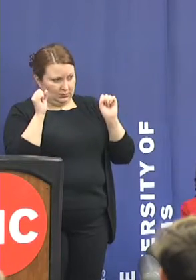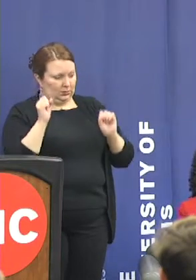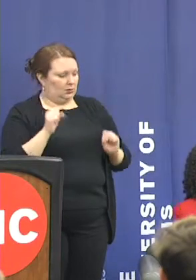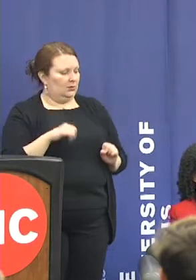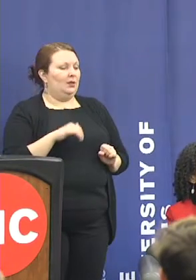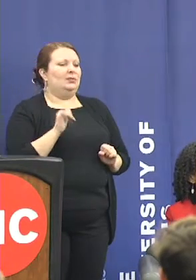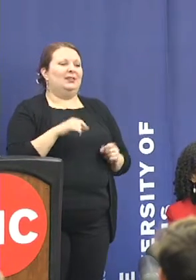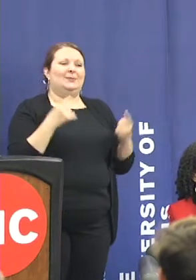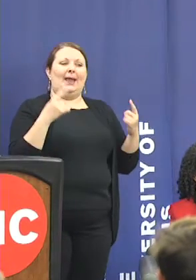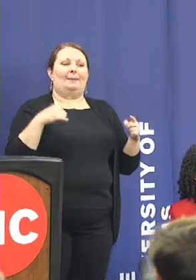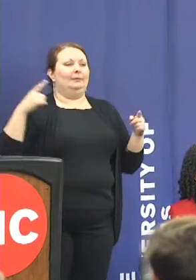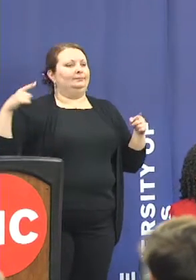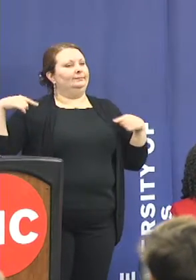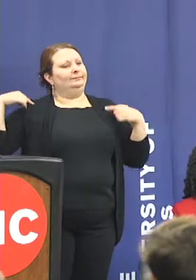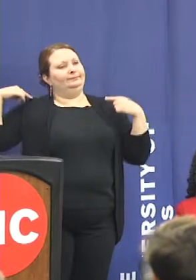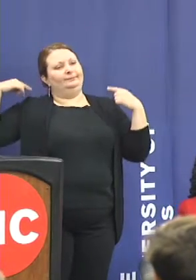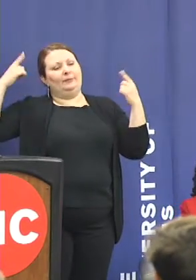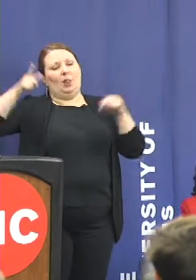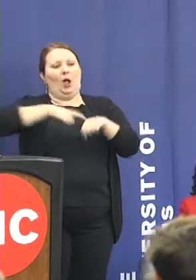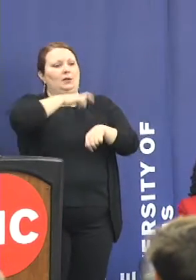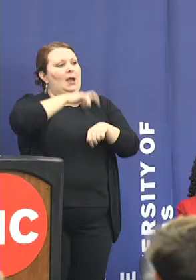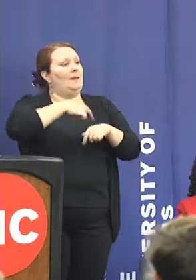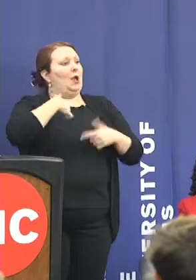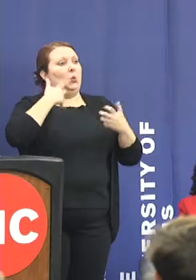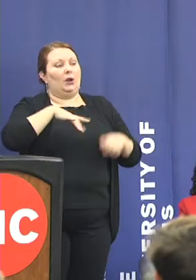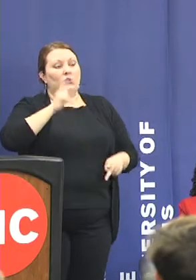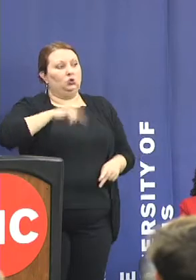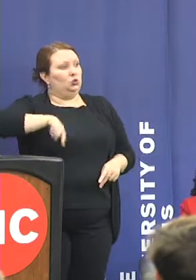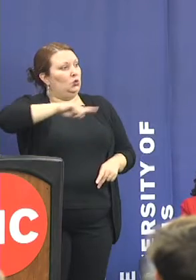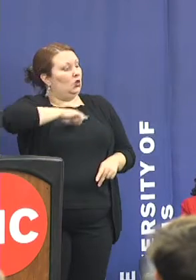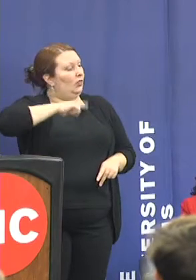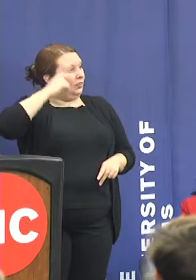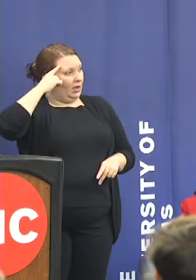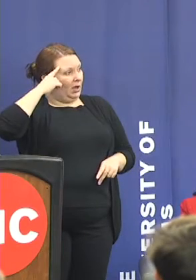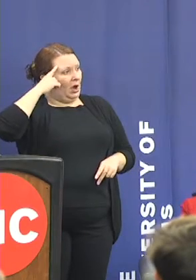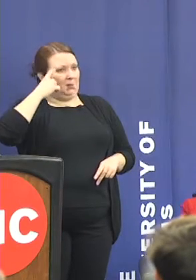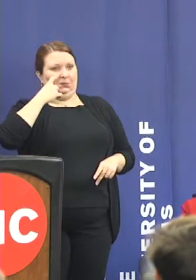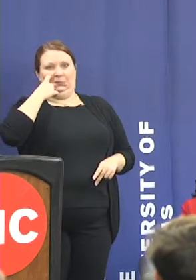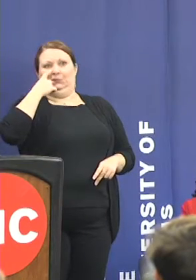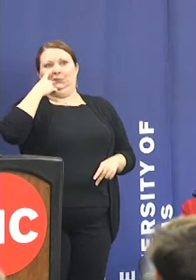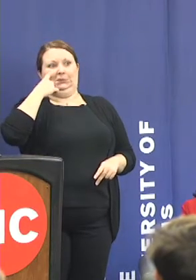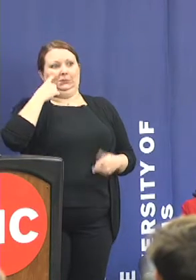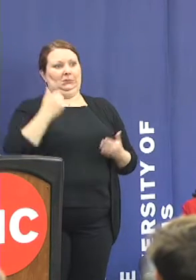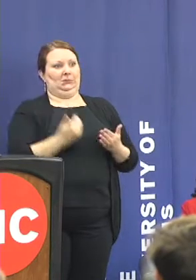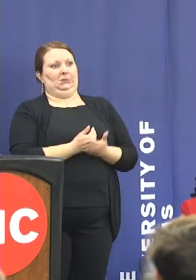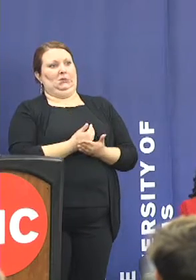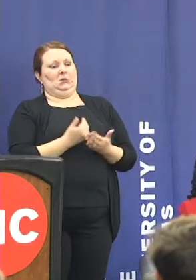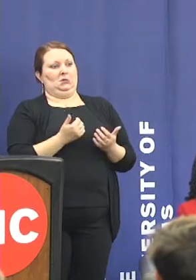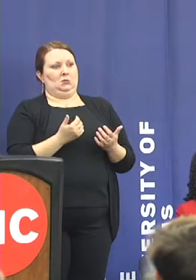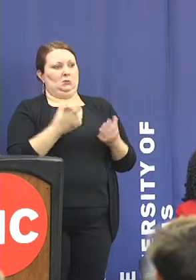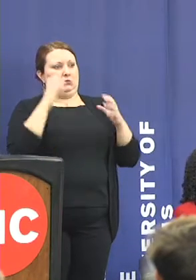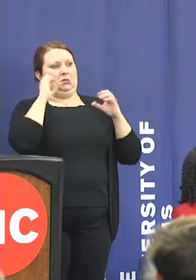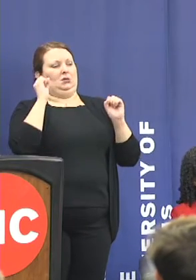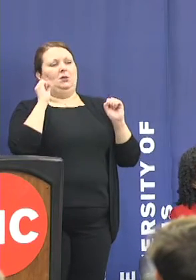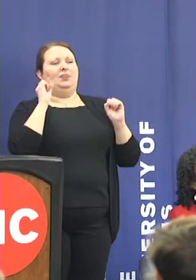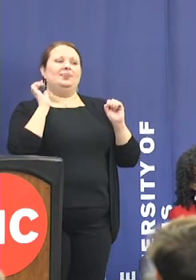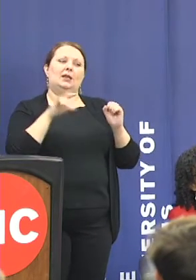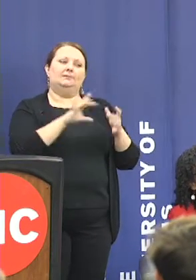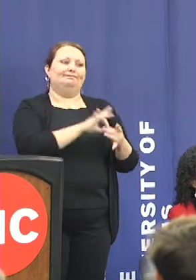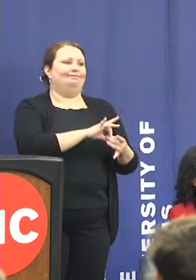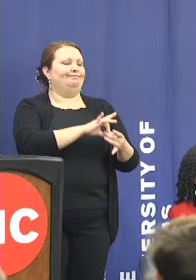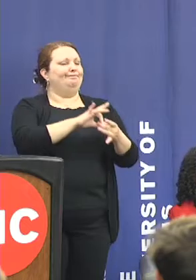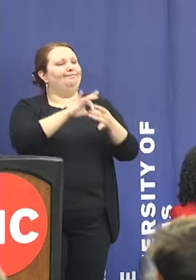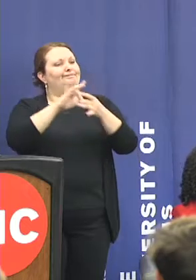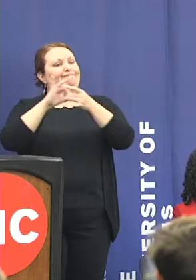This has been happening for a long time, so I don't want anyone to think that this is just a slice of what's happening with the new administration. It is part of a